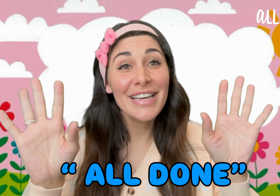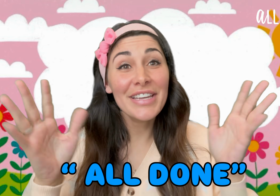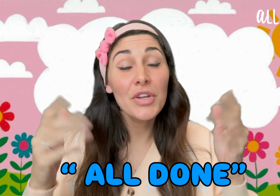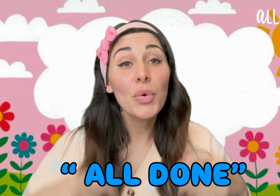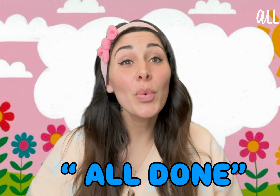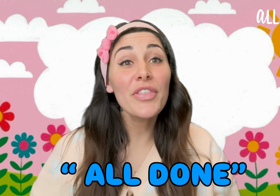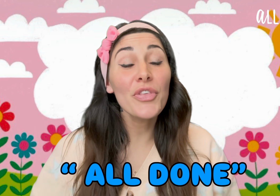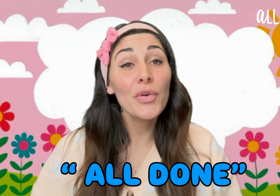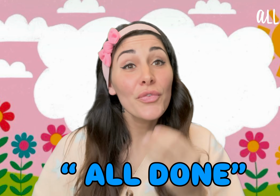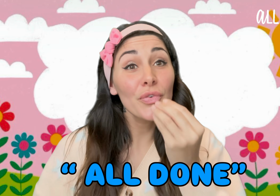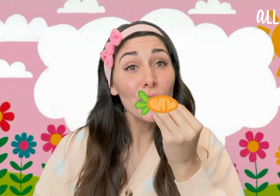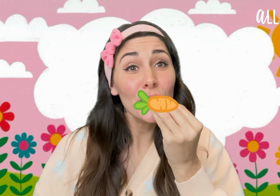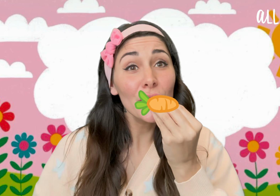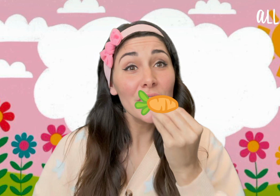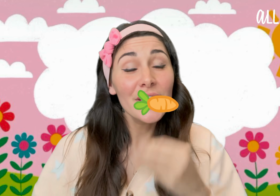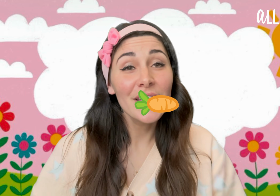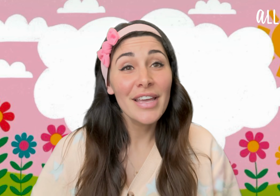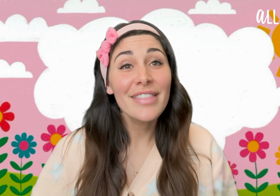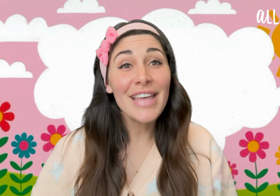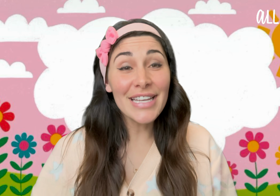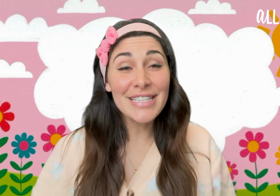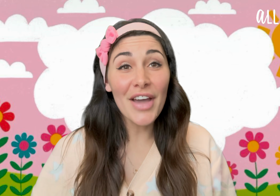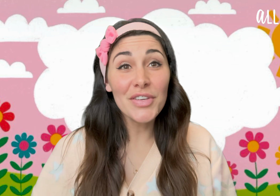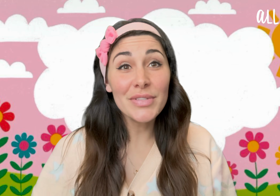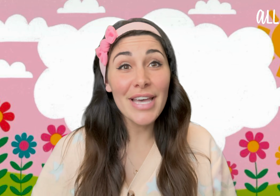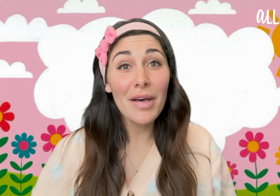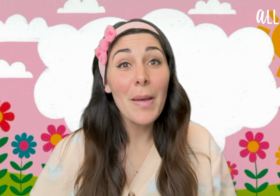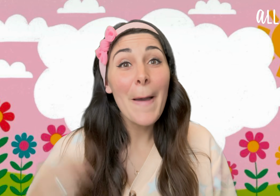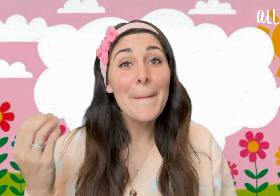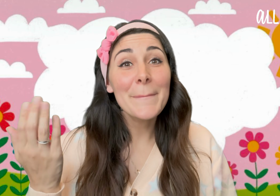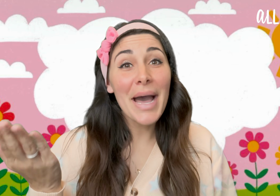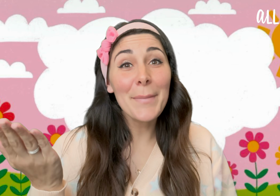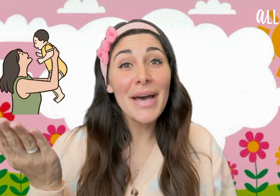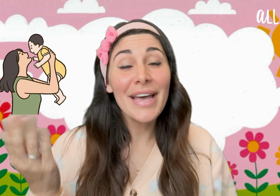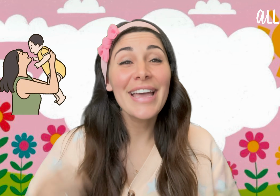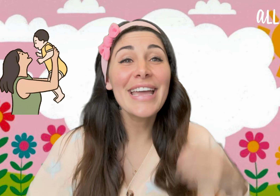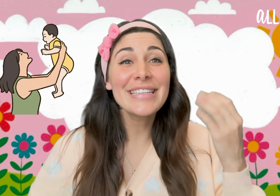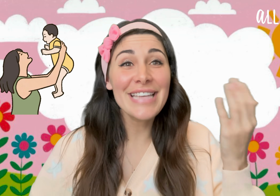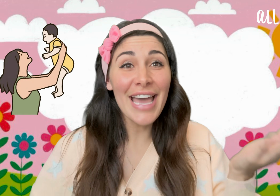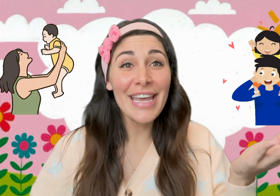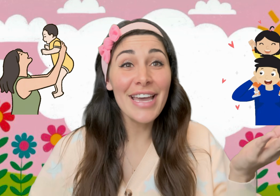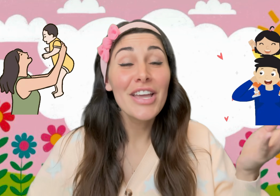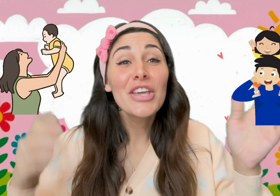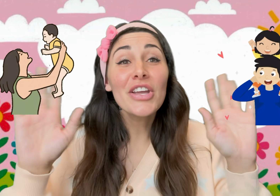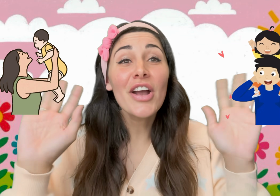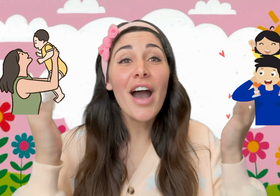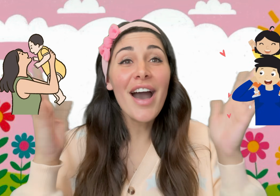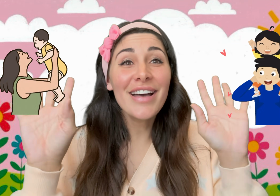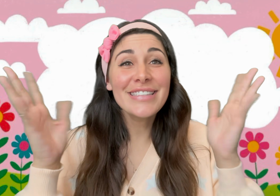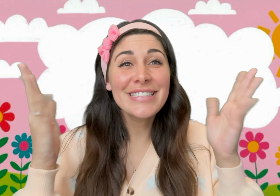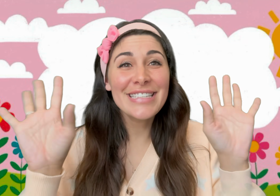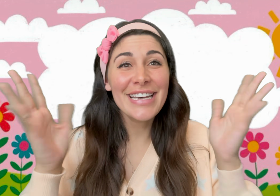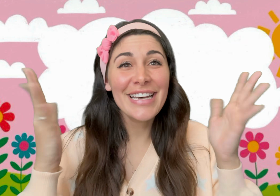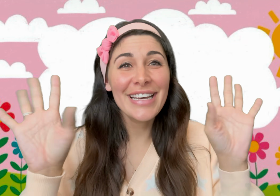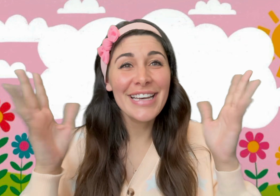done with your food, that's how you tell Mama and Dada you're all